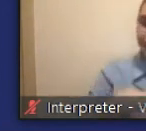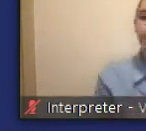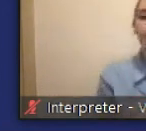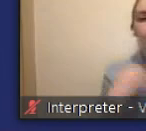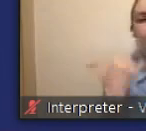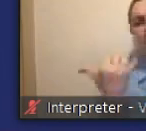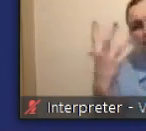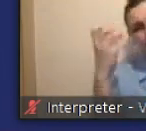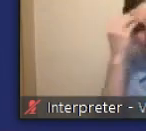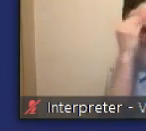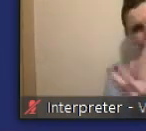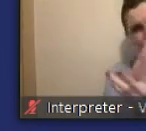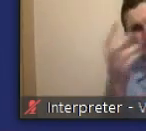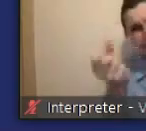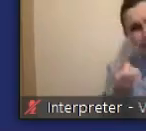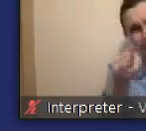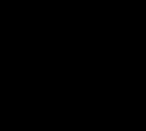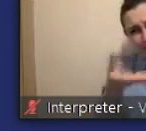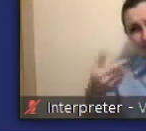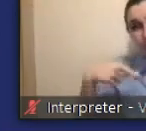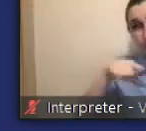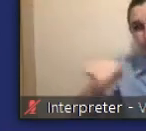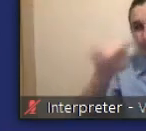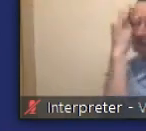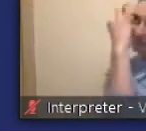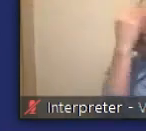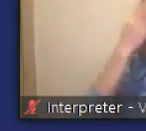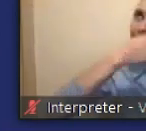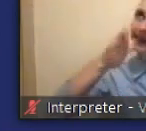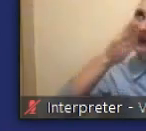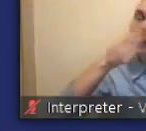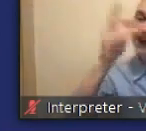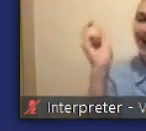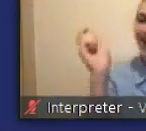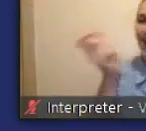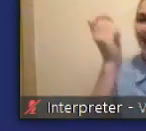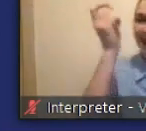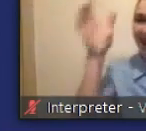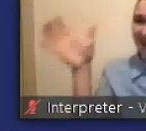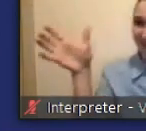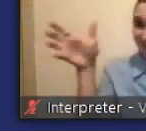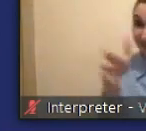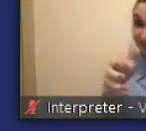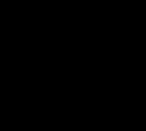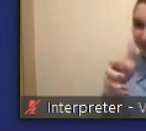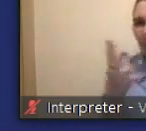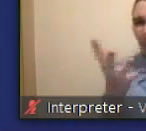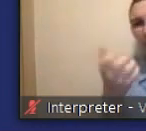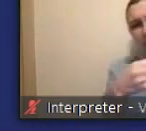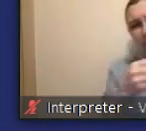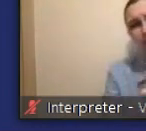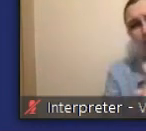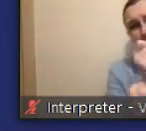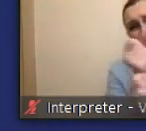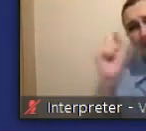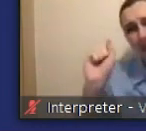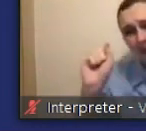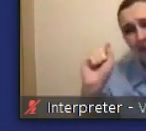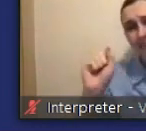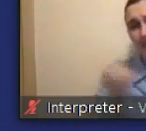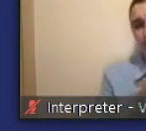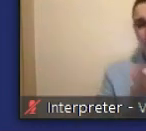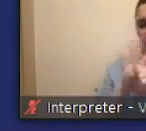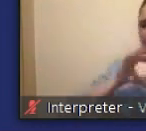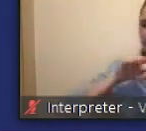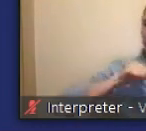through as you're planning holiday get-togethers to be sure that they're safe and limit any spread of COVID.